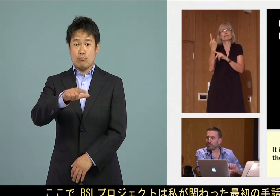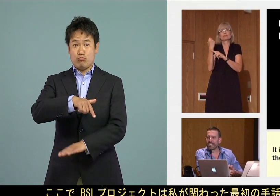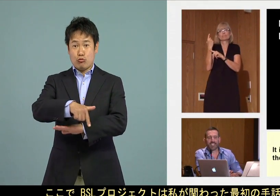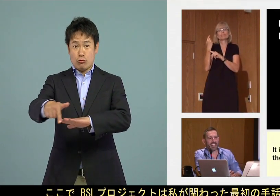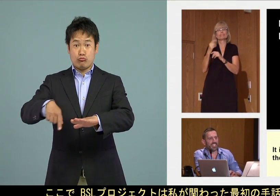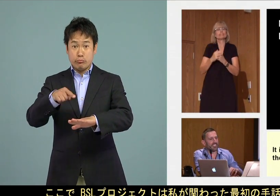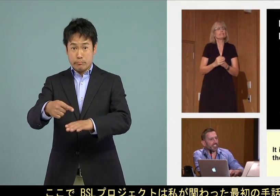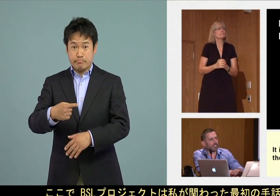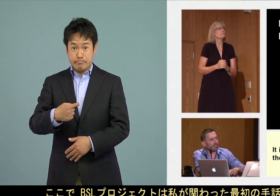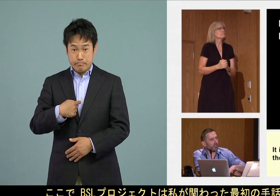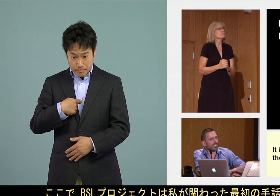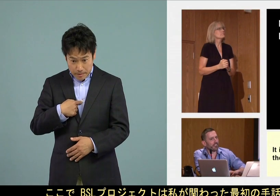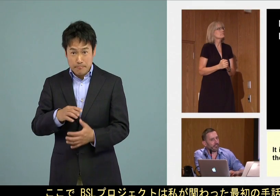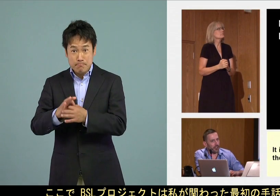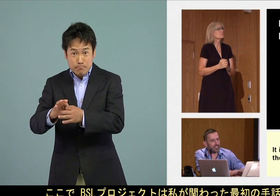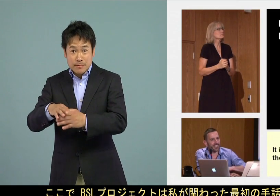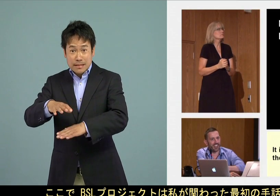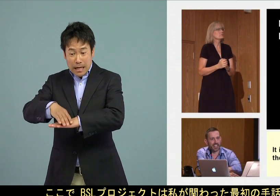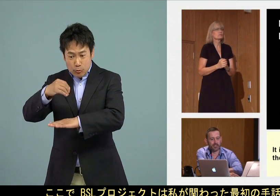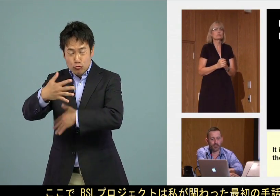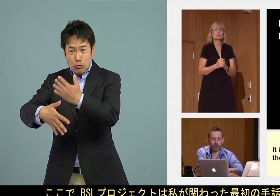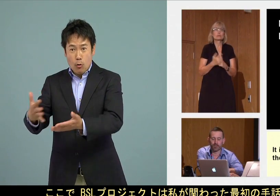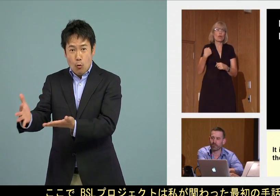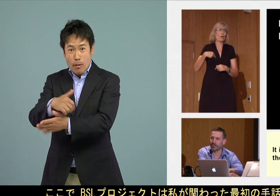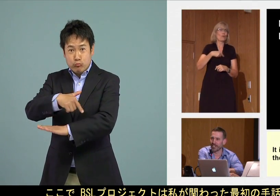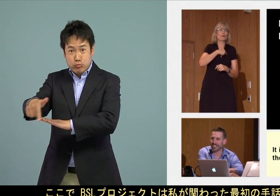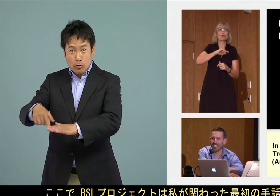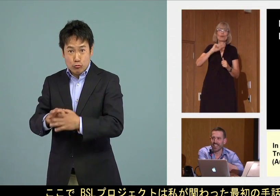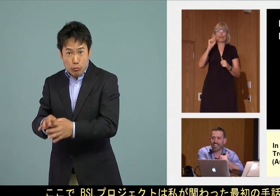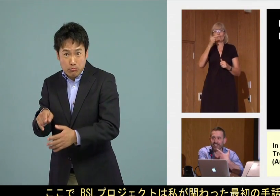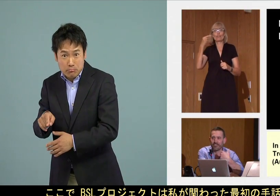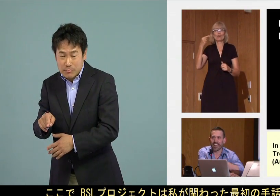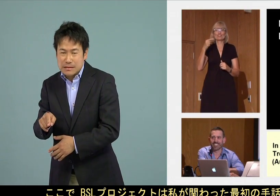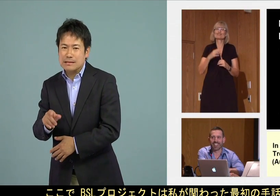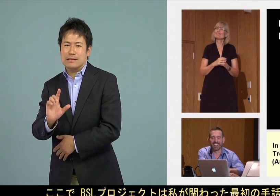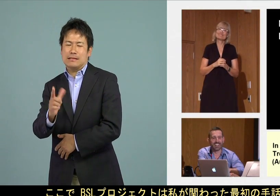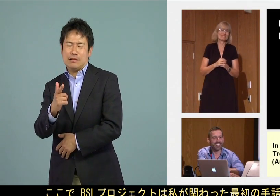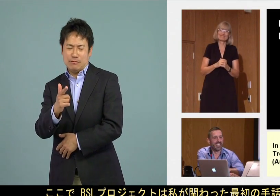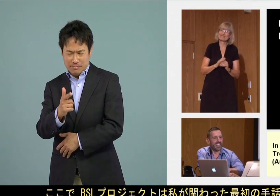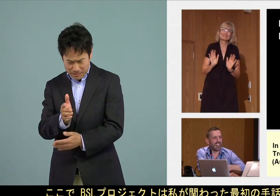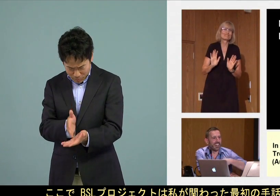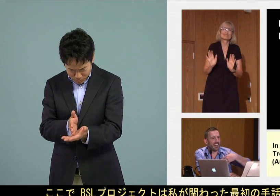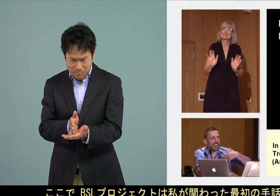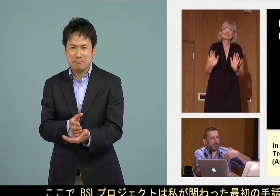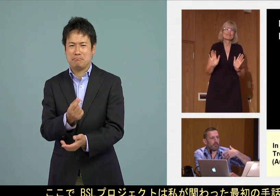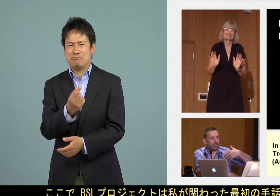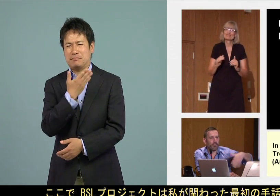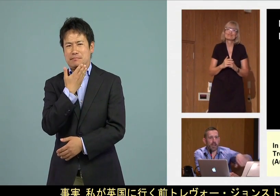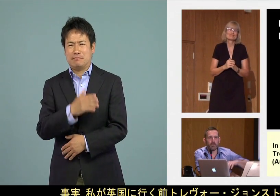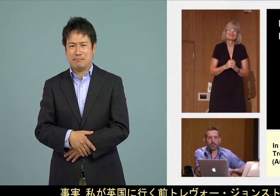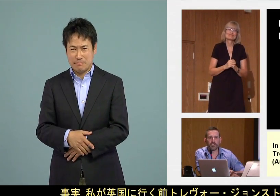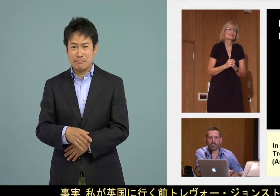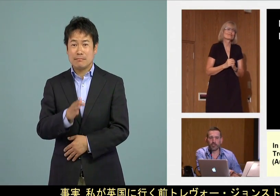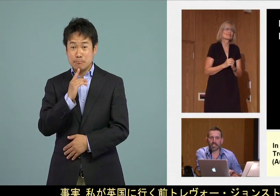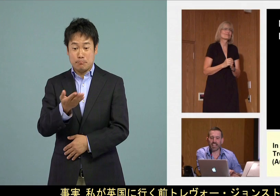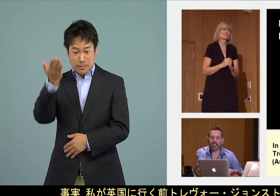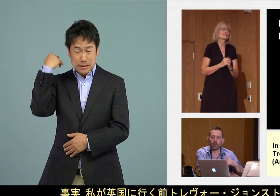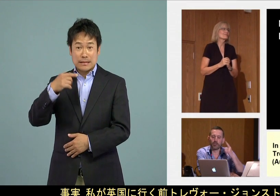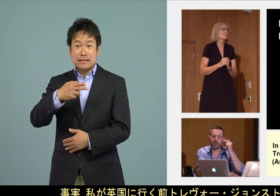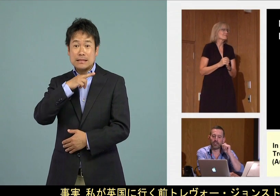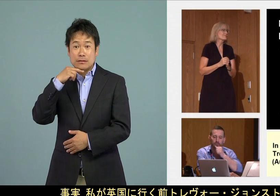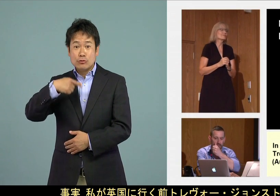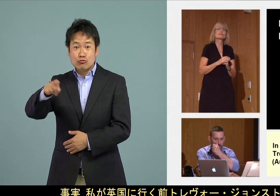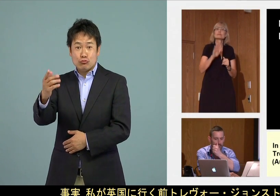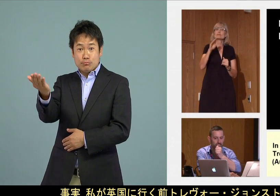Very important to say here that it wasn't the first sign language corpus project, and in fact before I moved to the UK